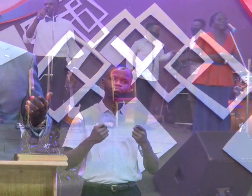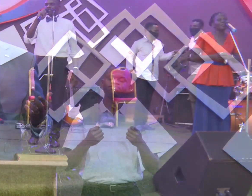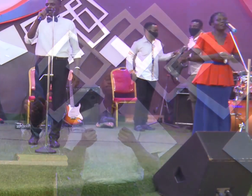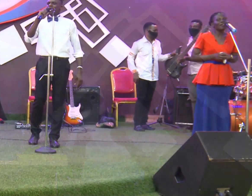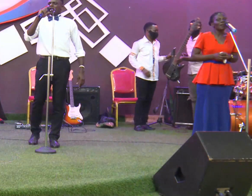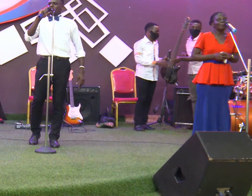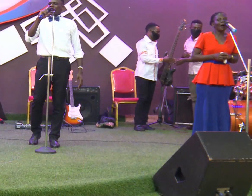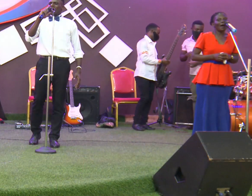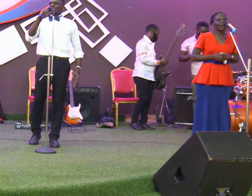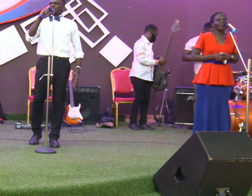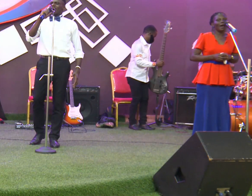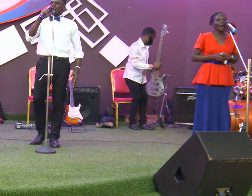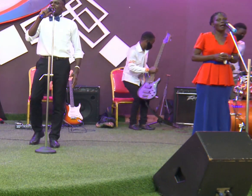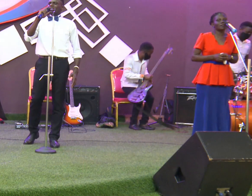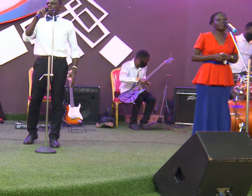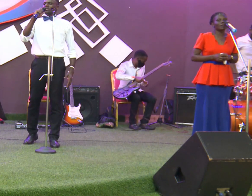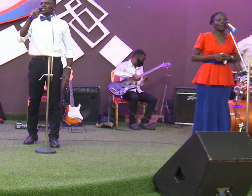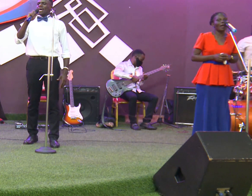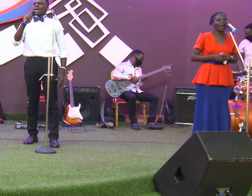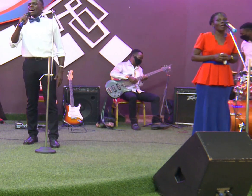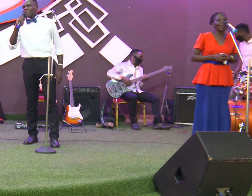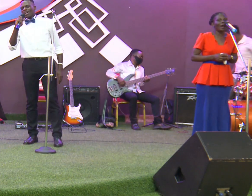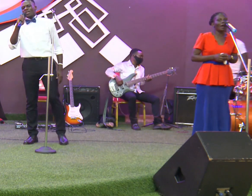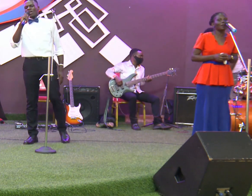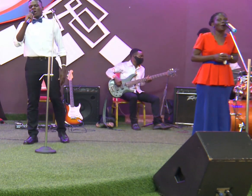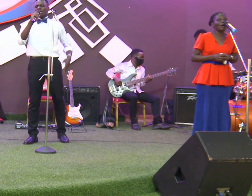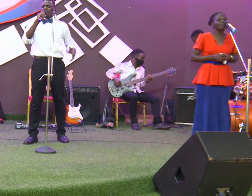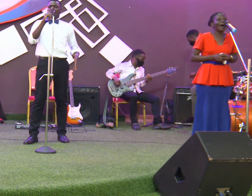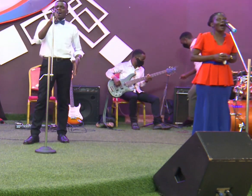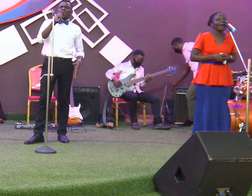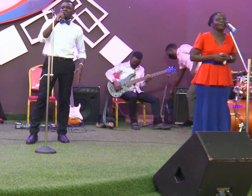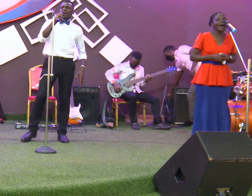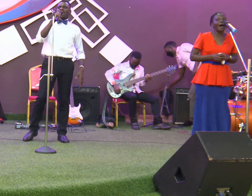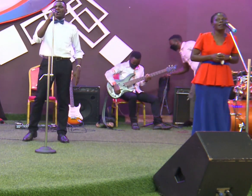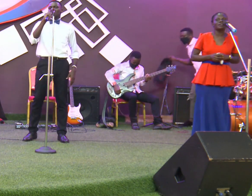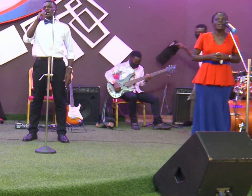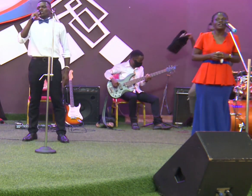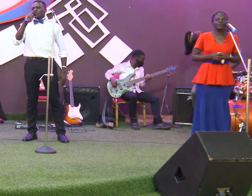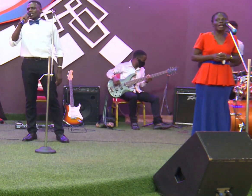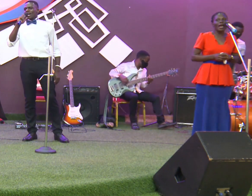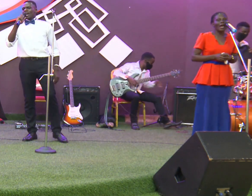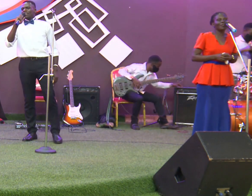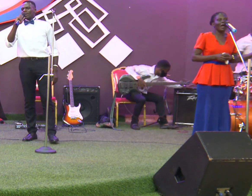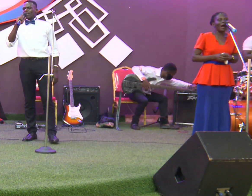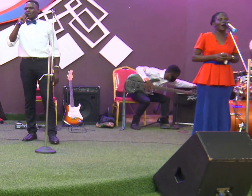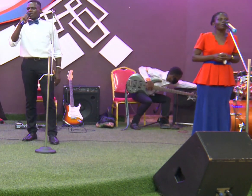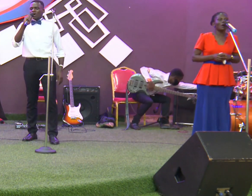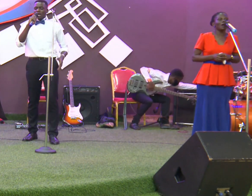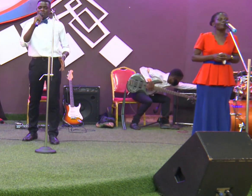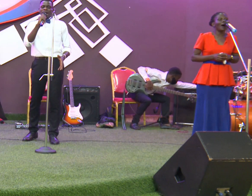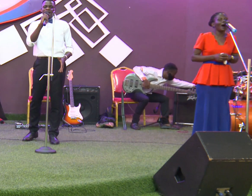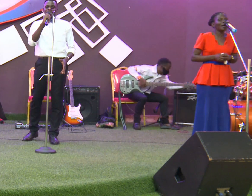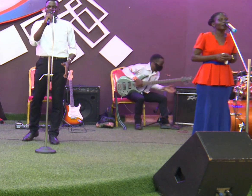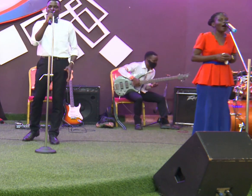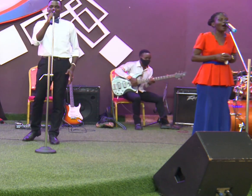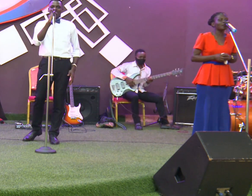broken. Bind us together, Lord, bind us together,